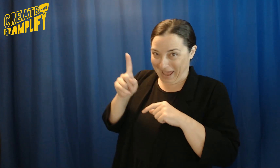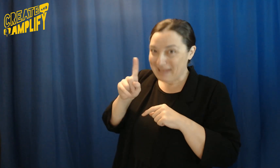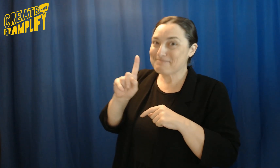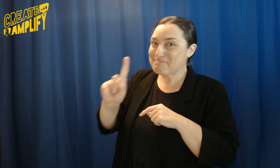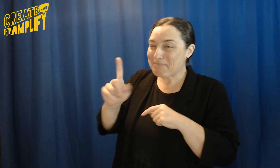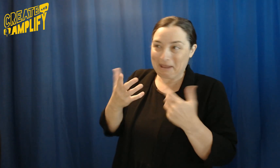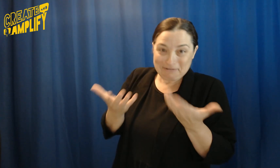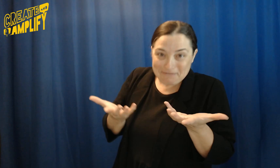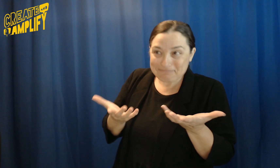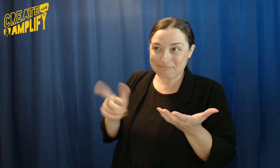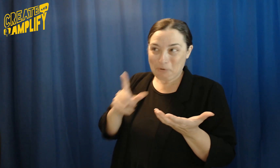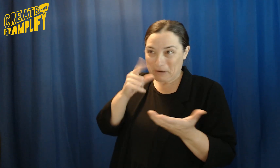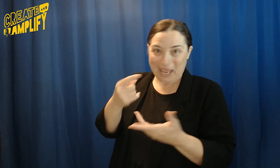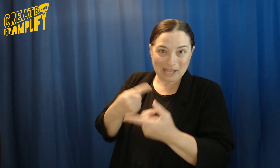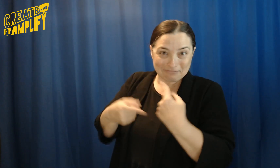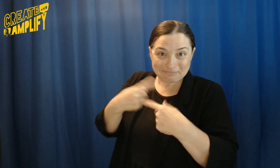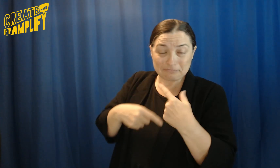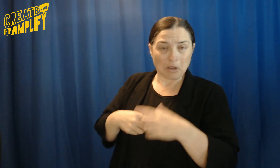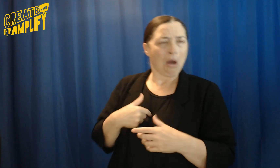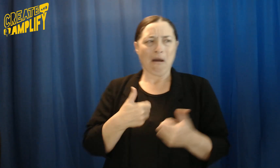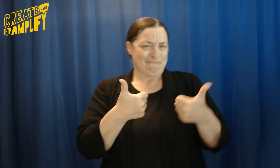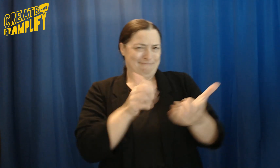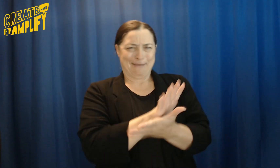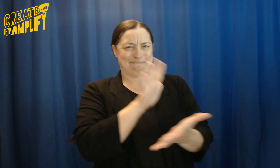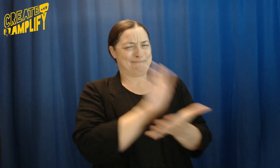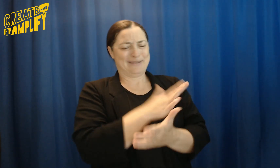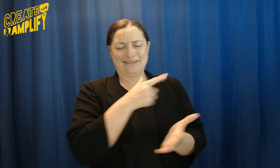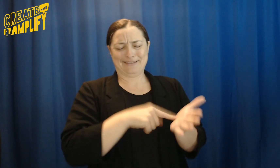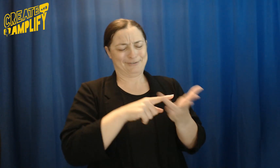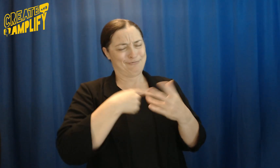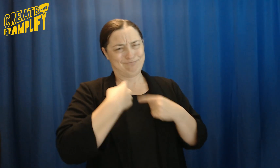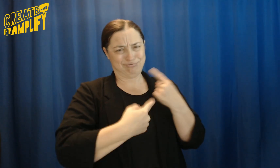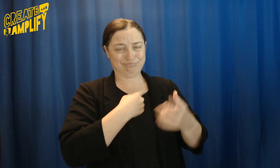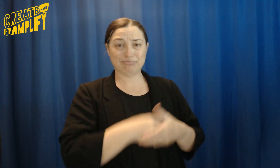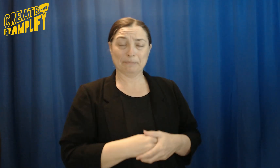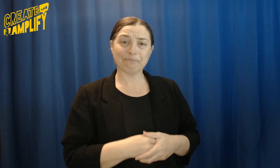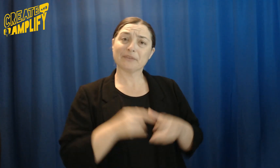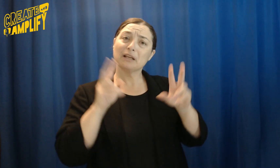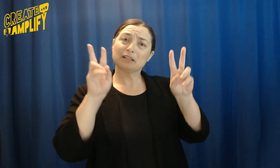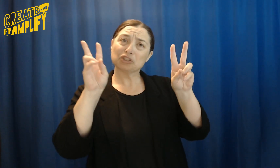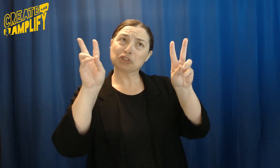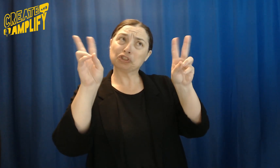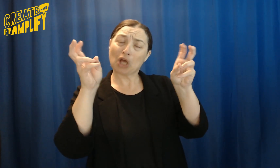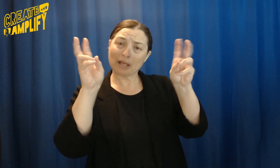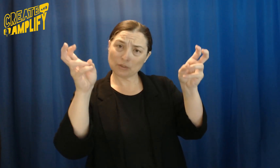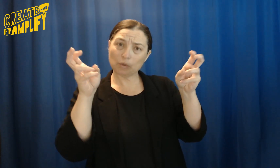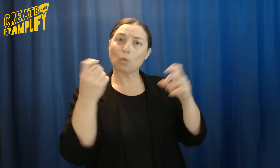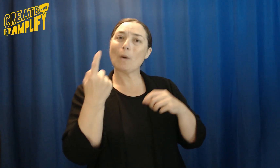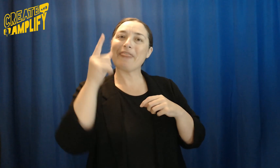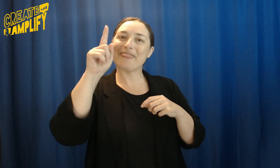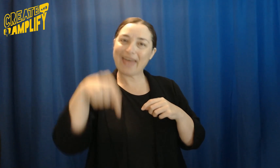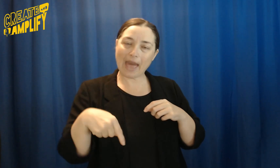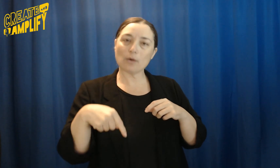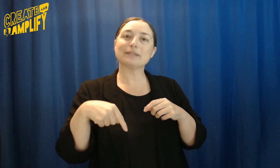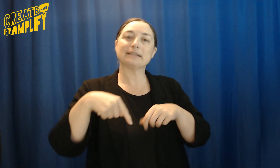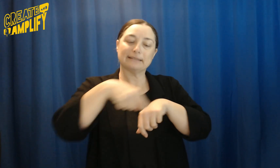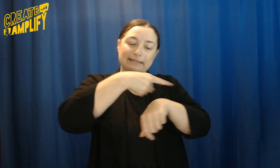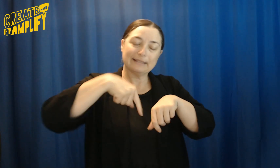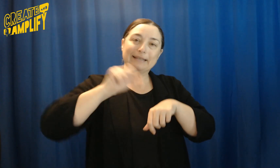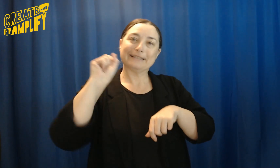as you can. Oh, I'm happy to. The working title is 1,000 Spinning Plates on Fire. It's relatable, right? Like we hear